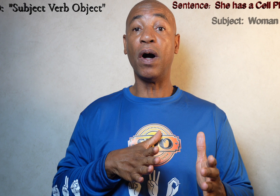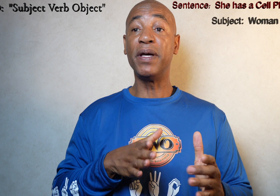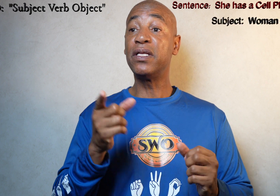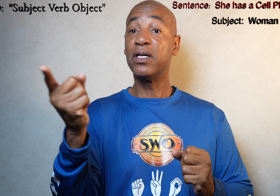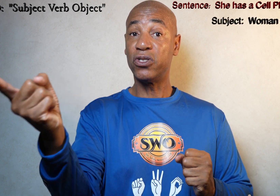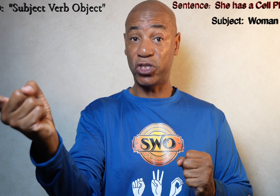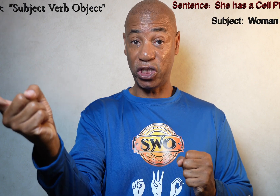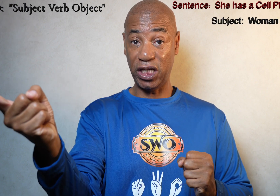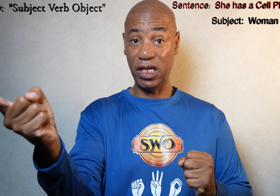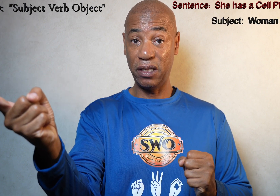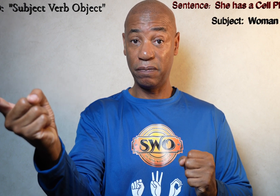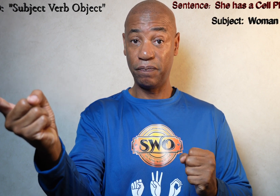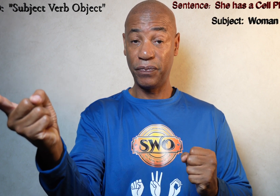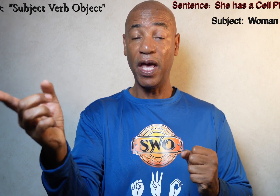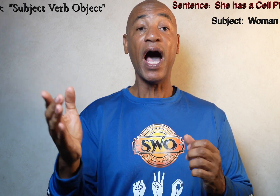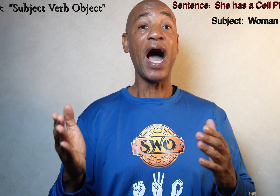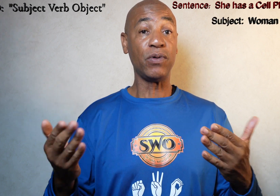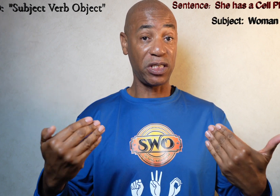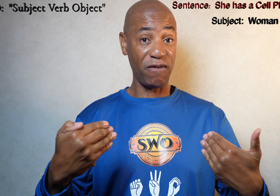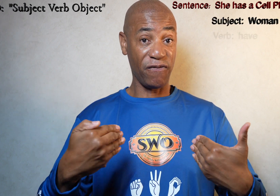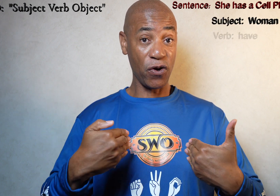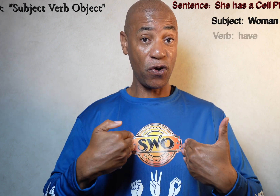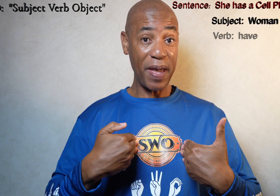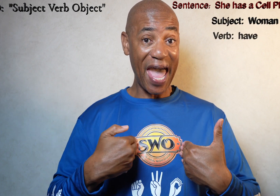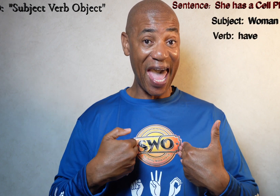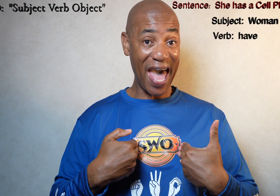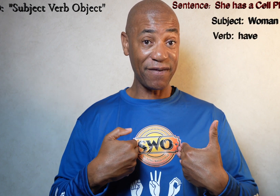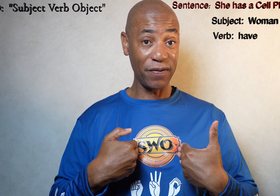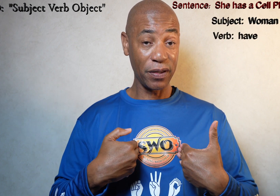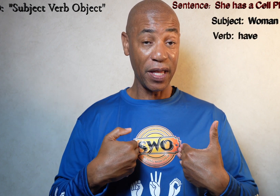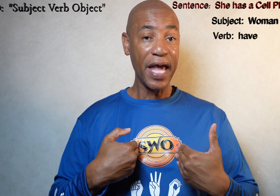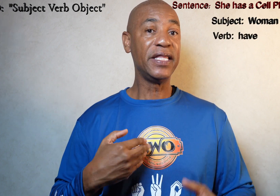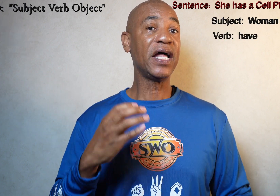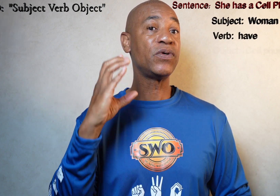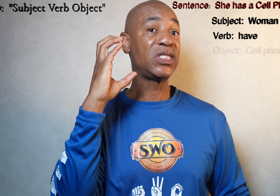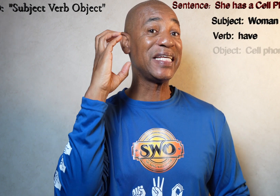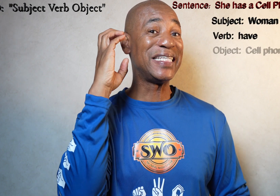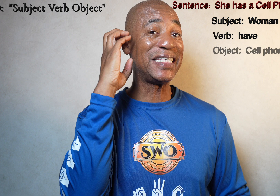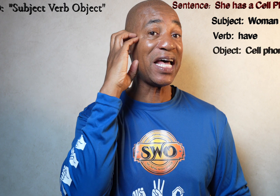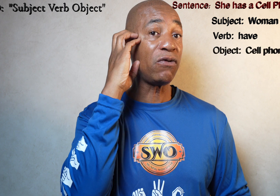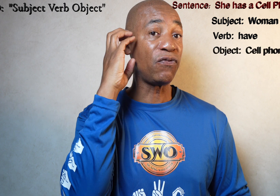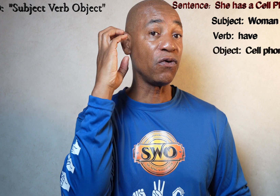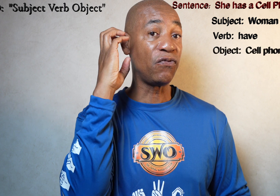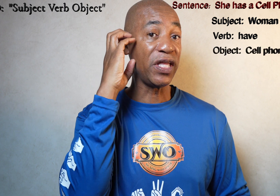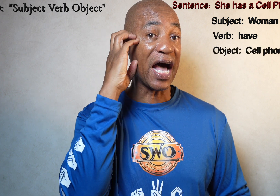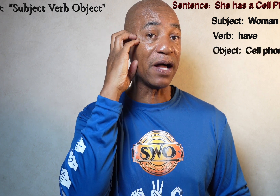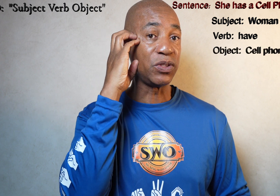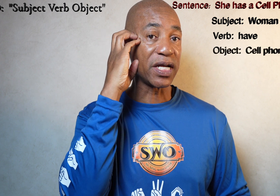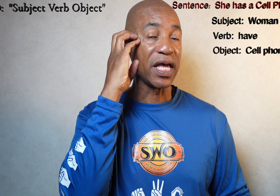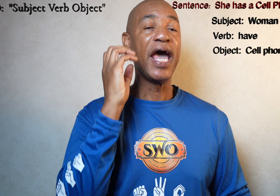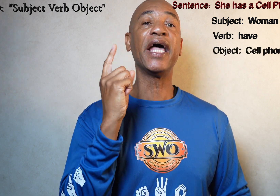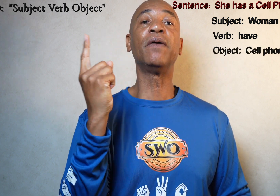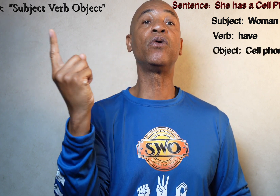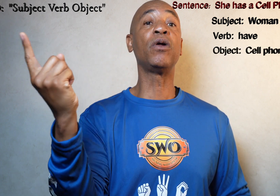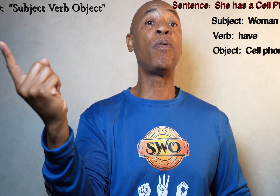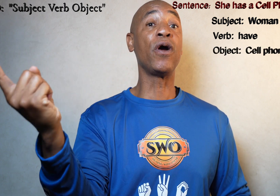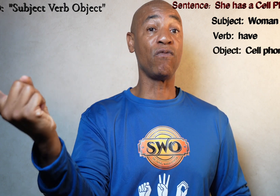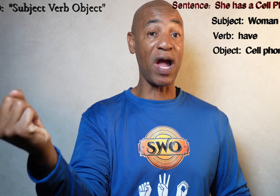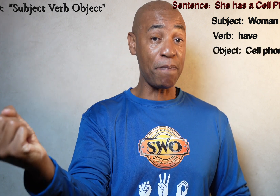woman, she. I would say verb, have. Then I would say cell phone for the object, and I'm going to point right back